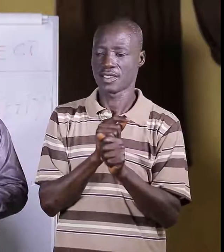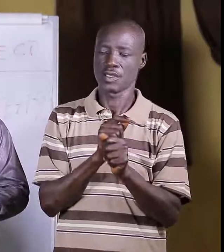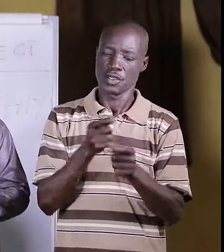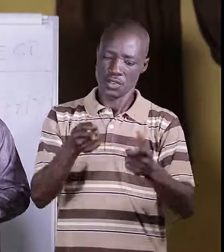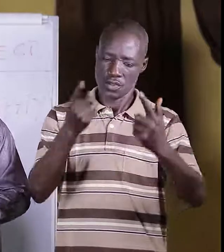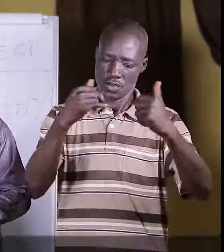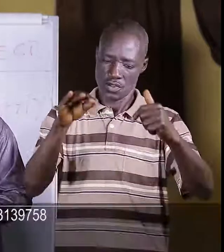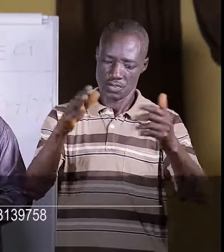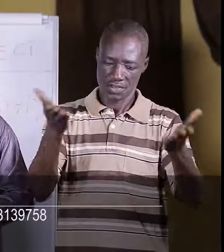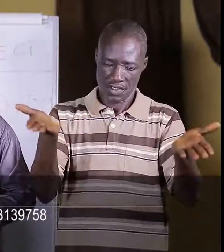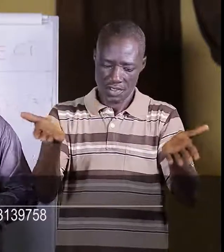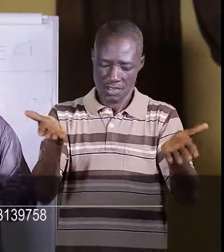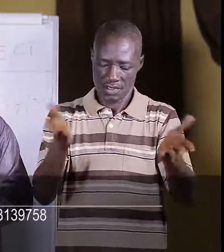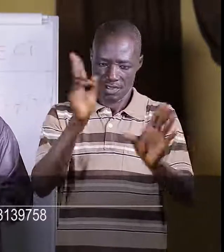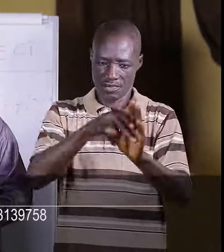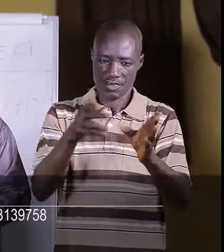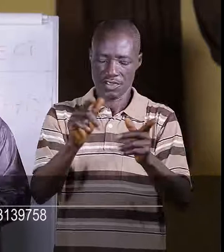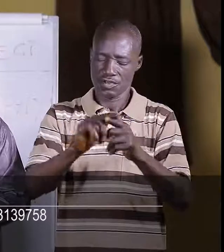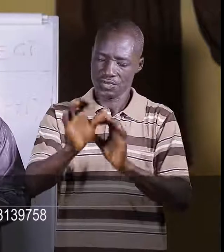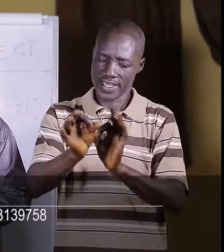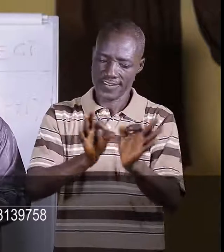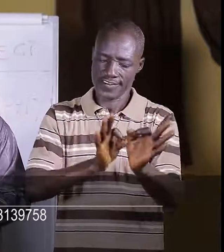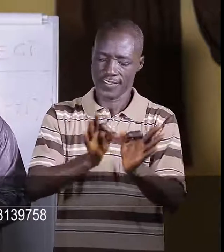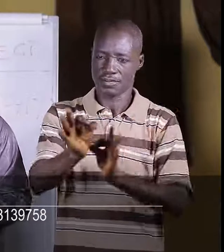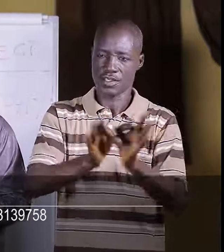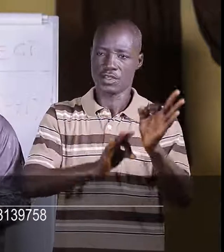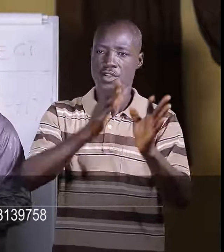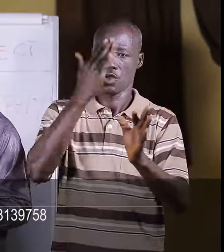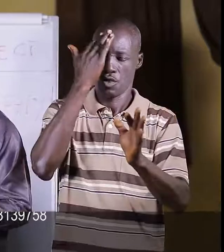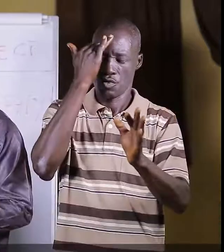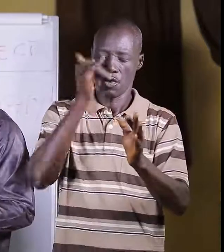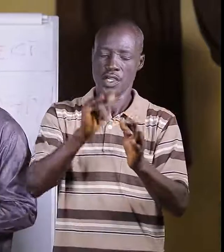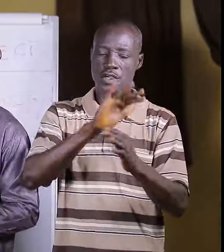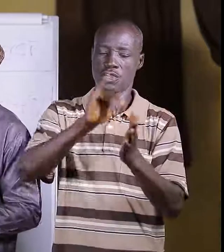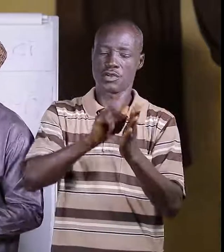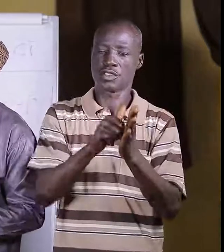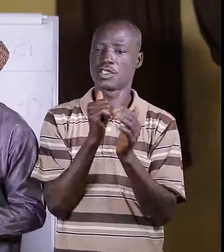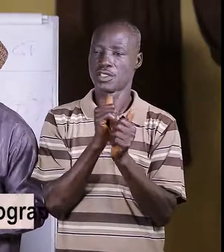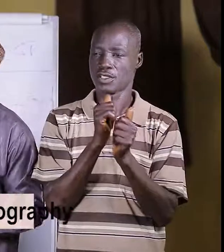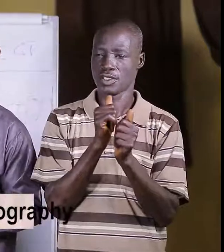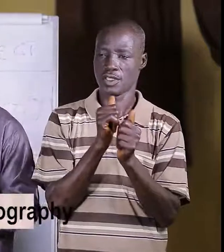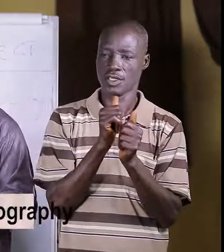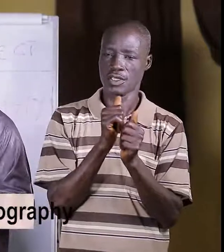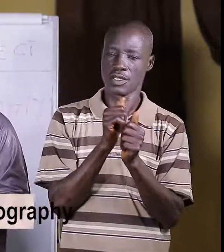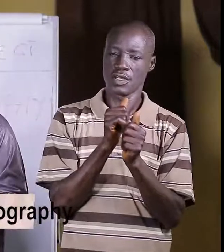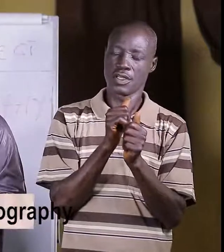comes in here to explain why these